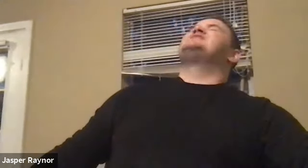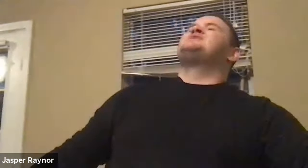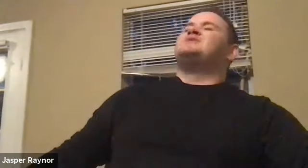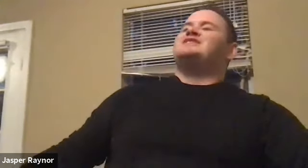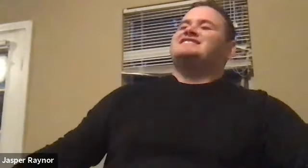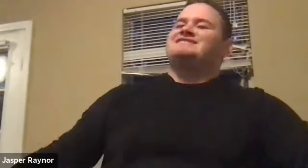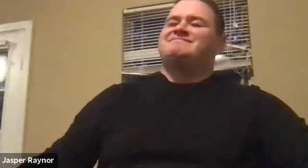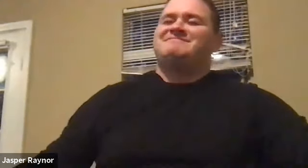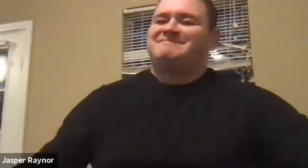Maysville, where the